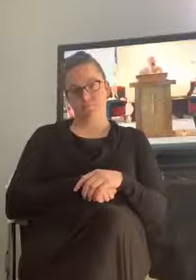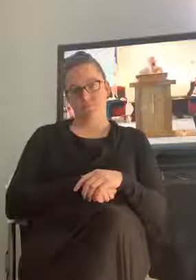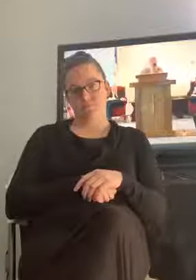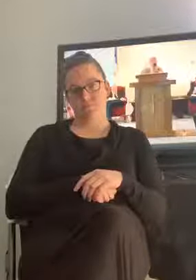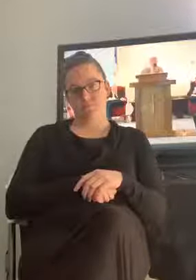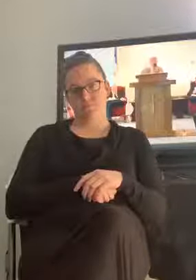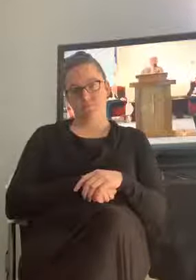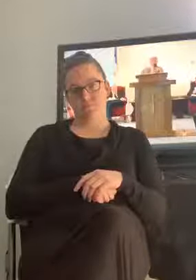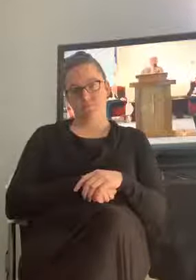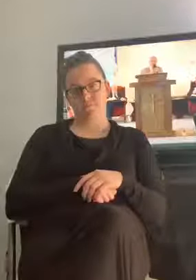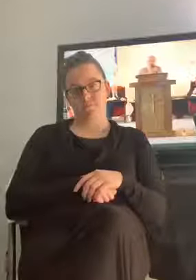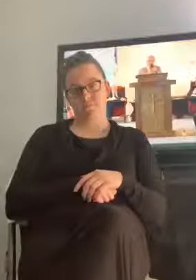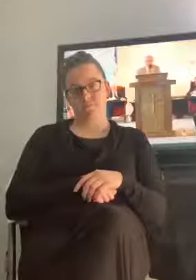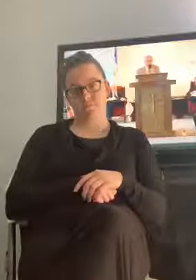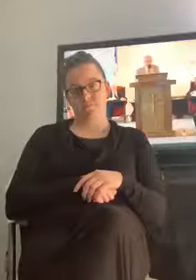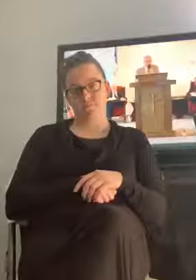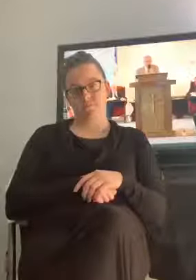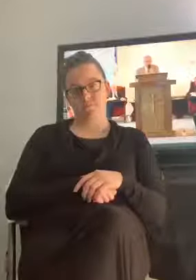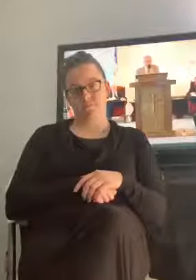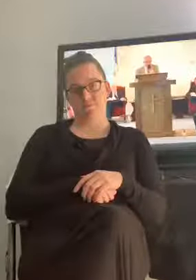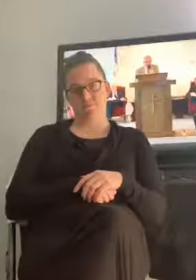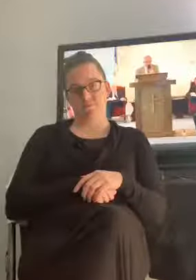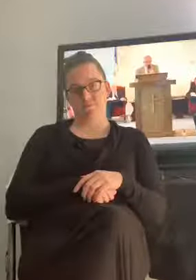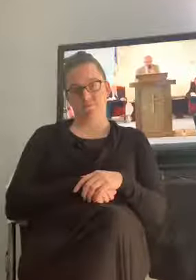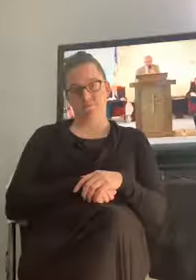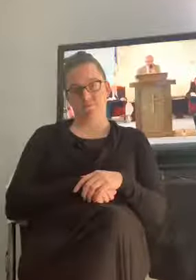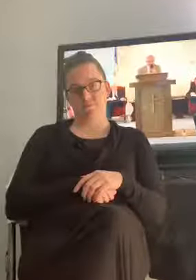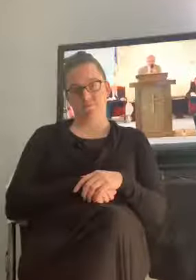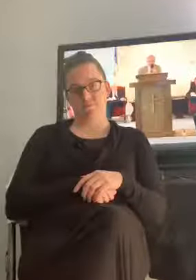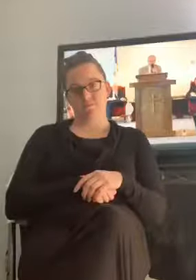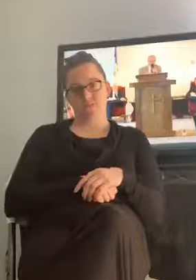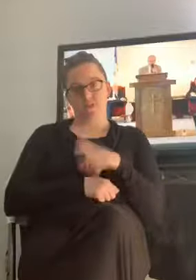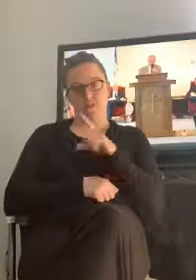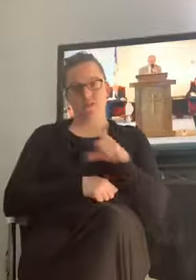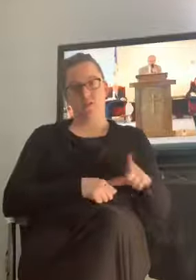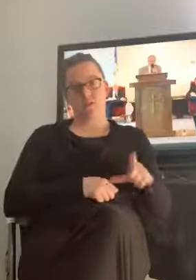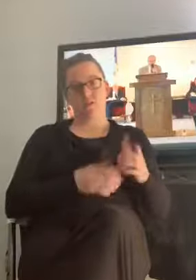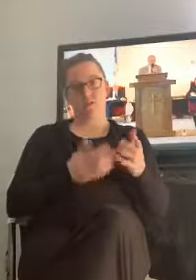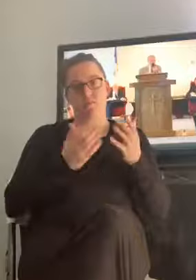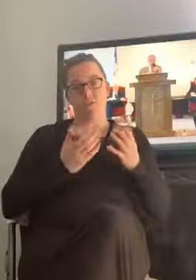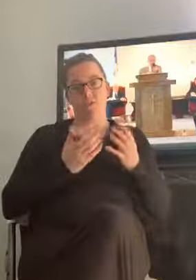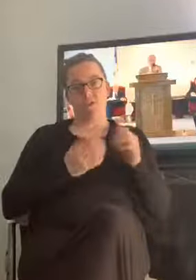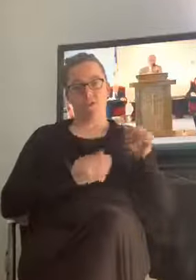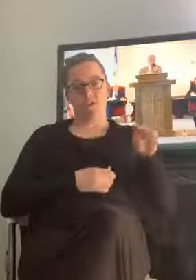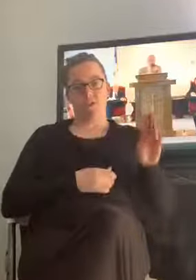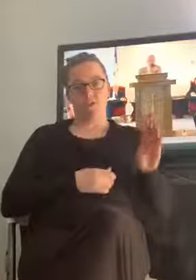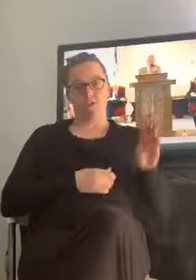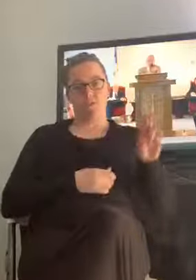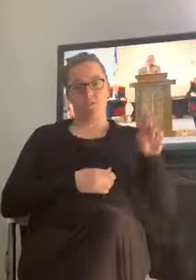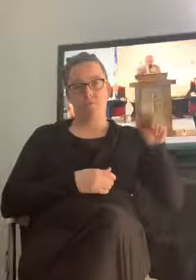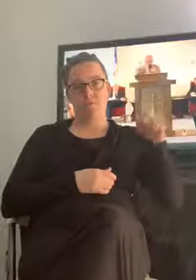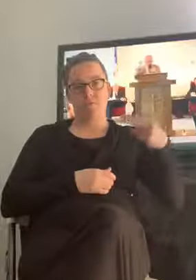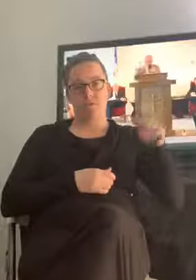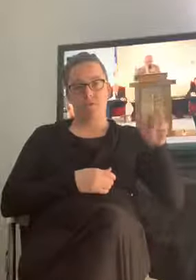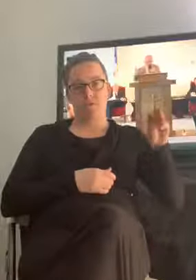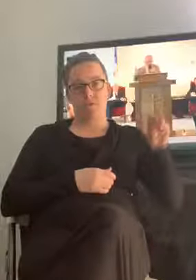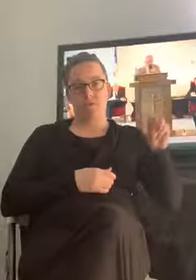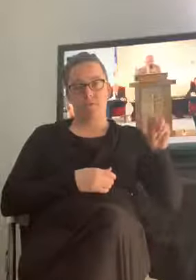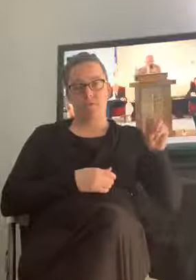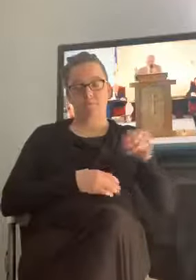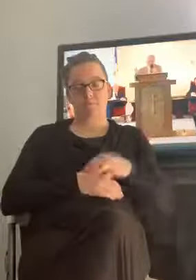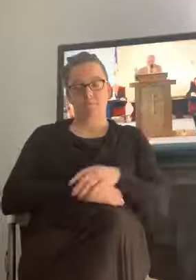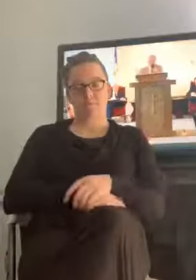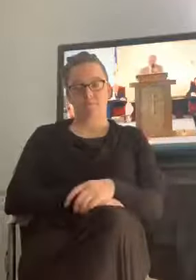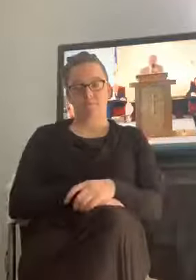The Lord brought Abraham, and the scripture said he brought him forth